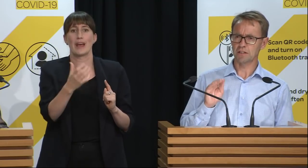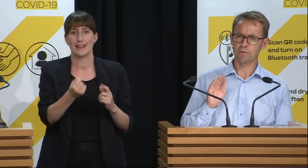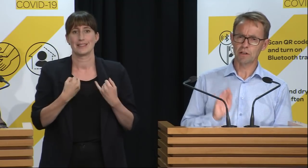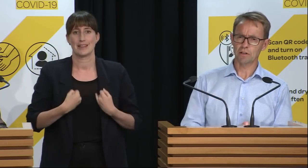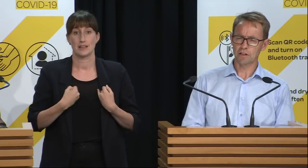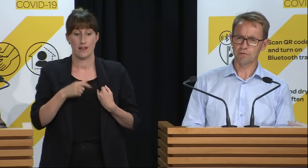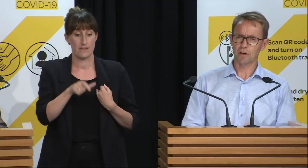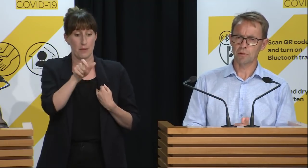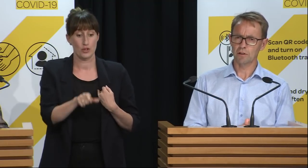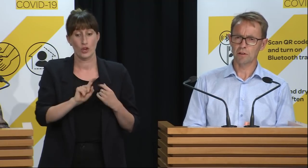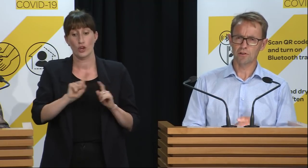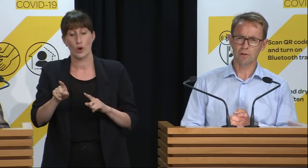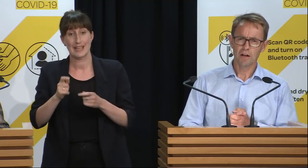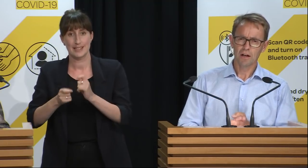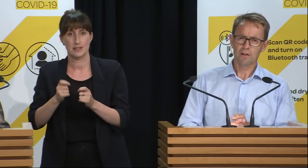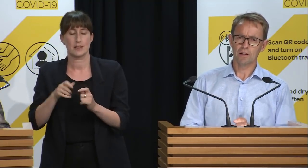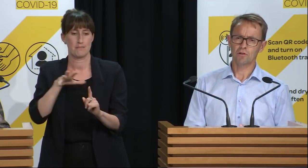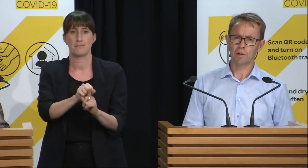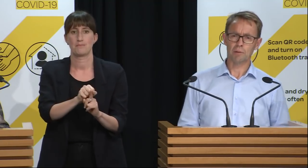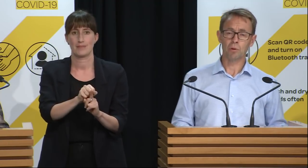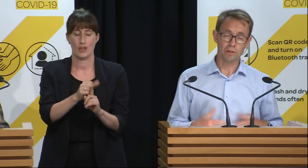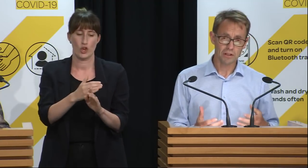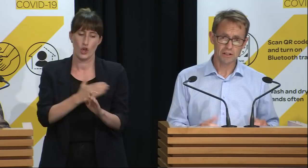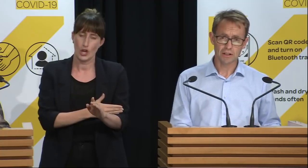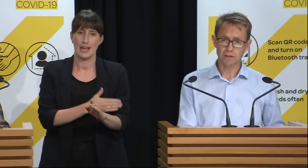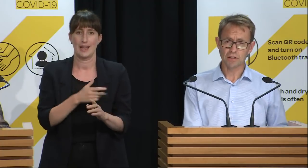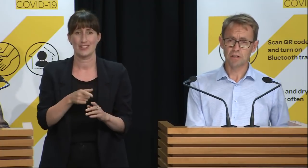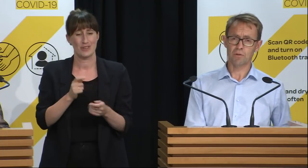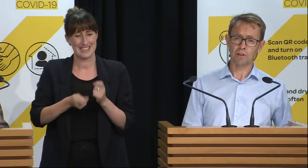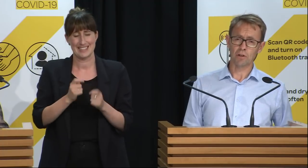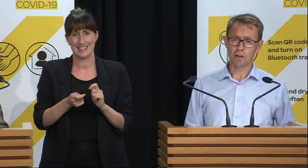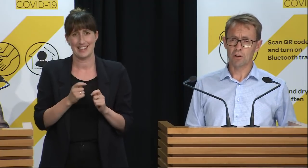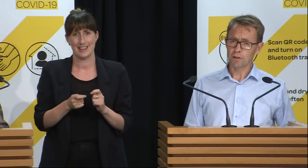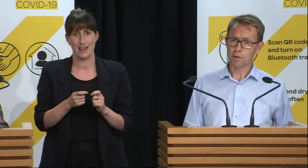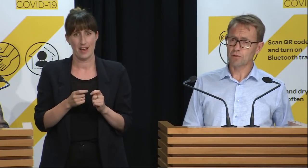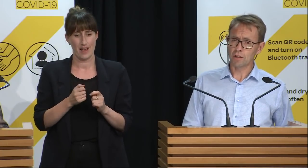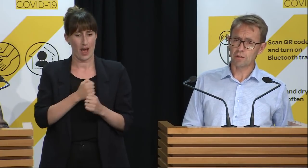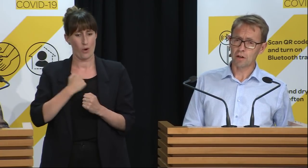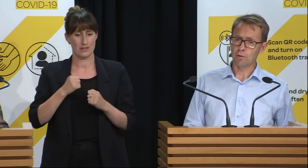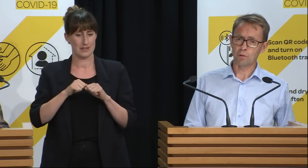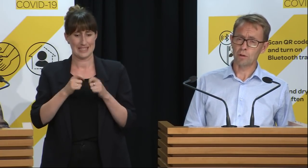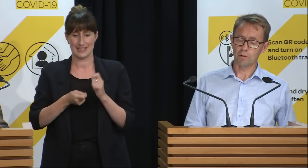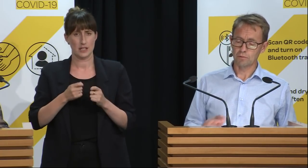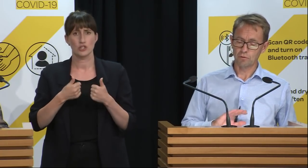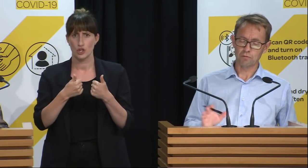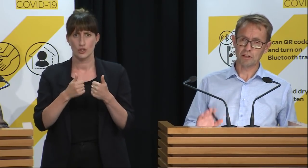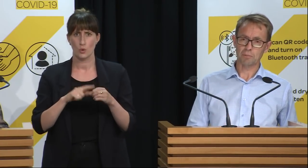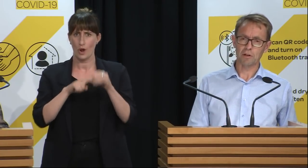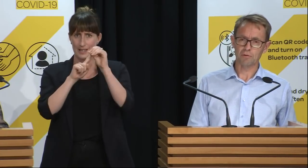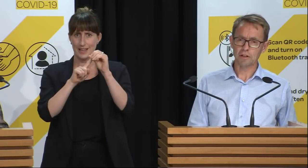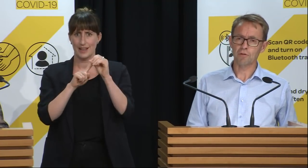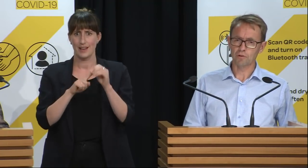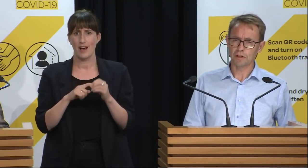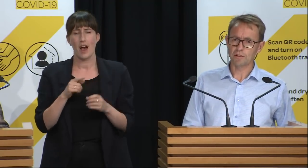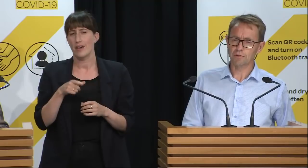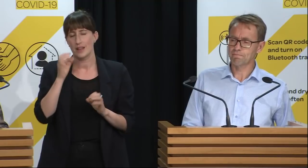gets tested, we can identify it really early. So that is really important. The testing is very good, and I don't think we've seen, we're a victim here